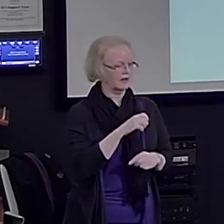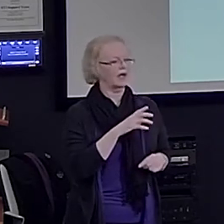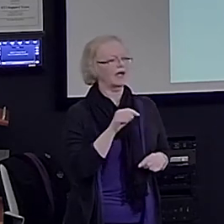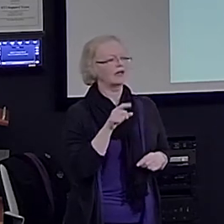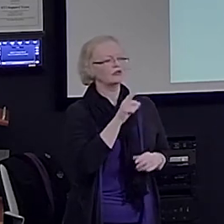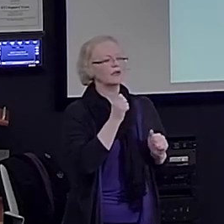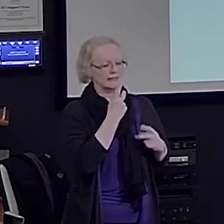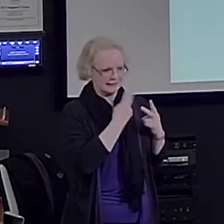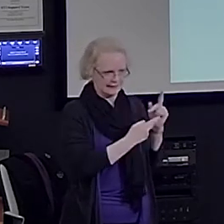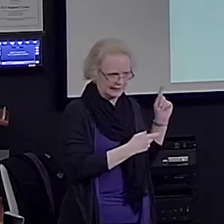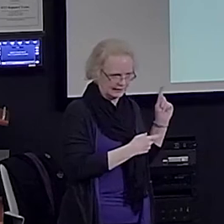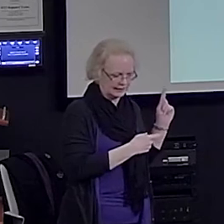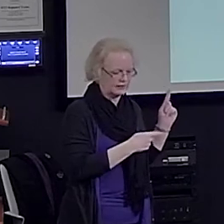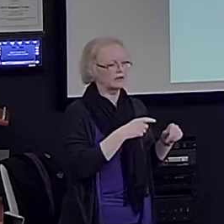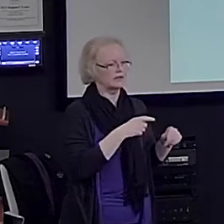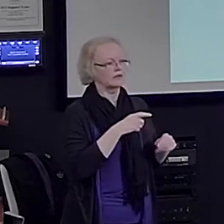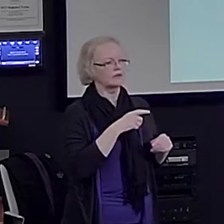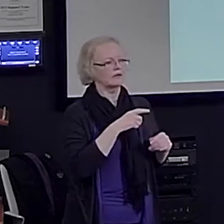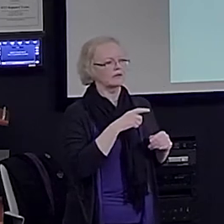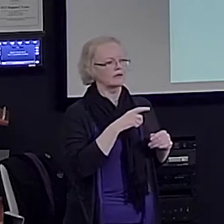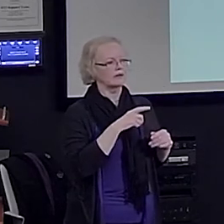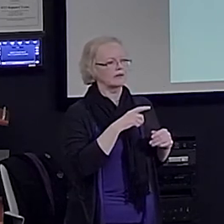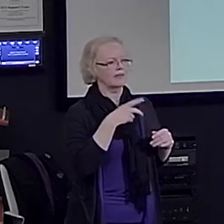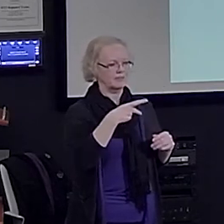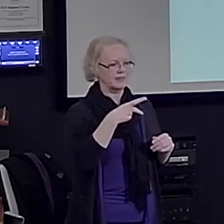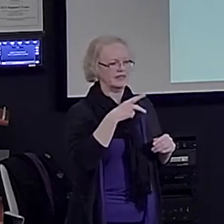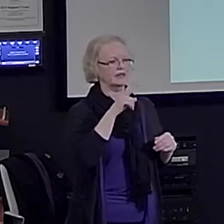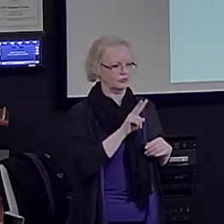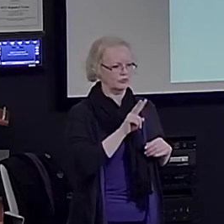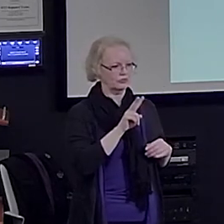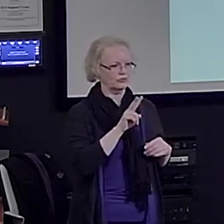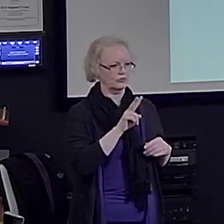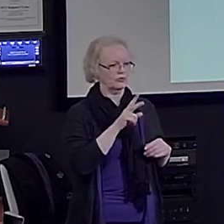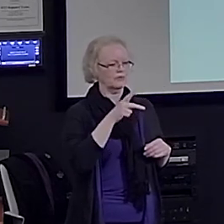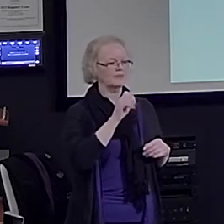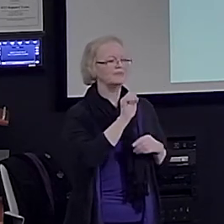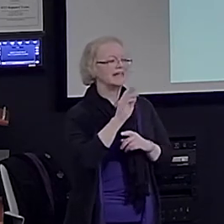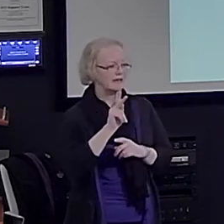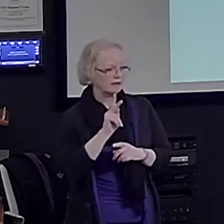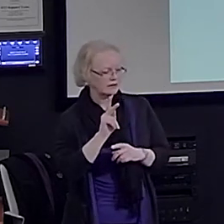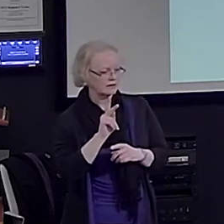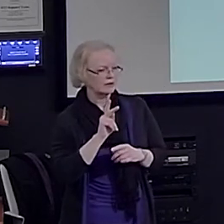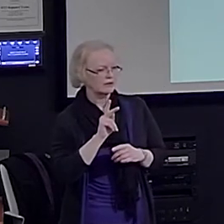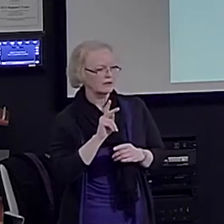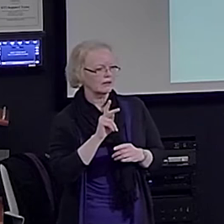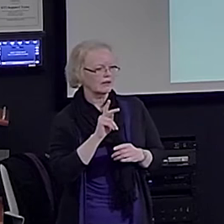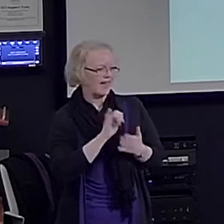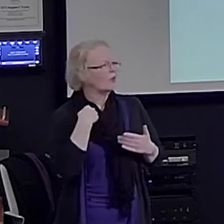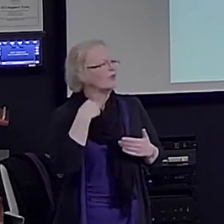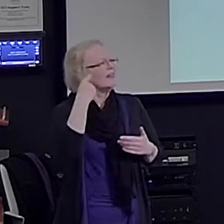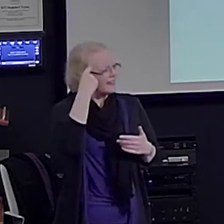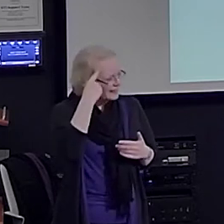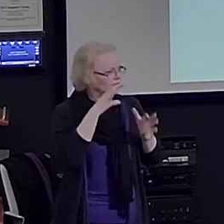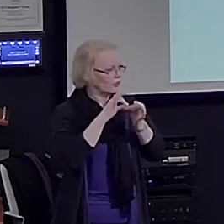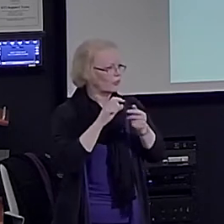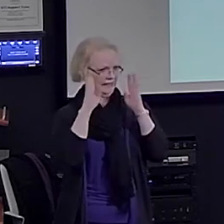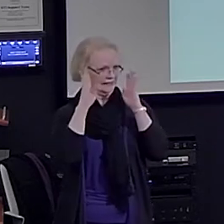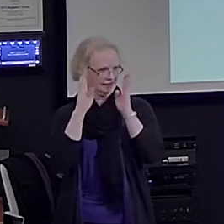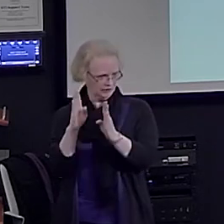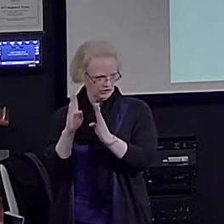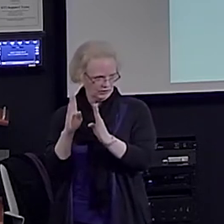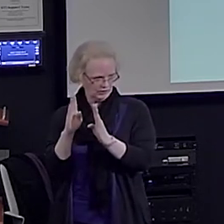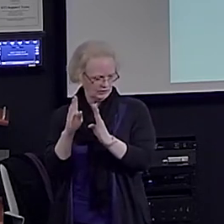see this is to the p2 peak component which we think is attentional and